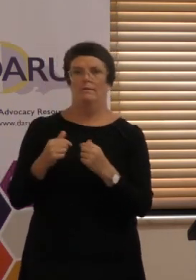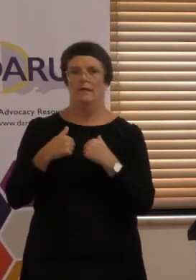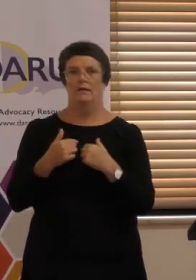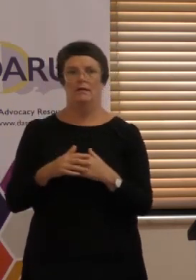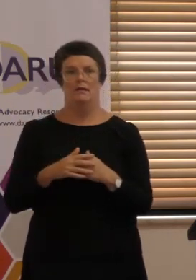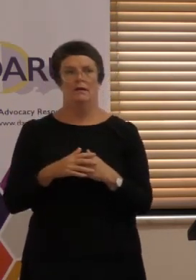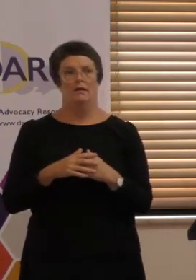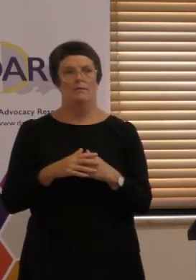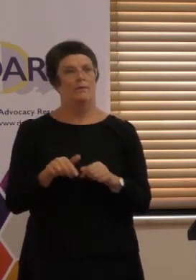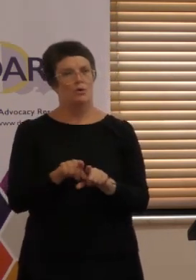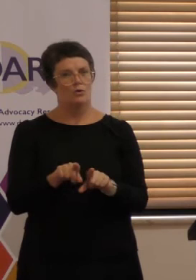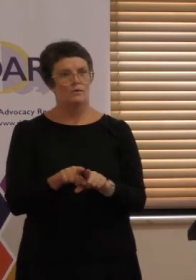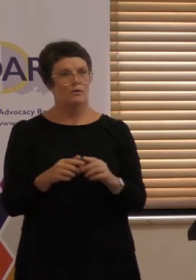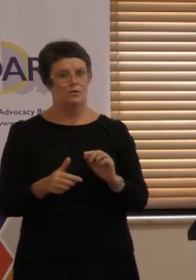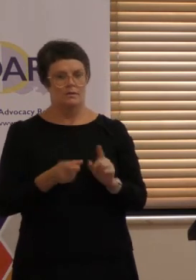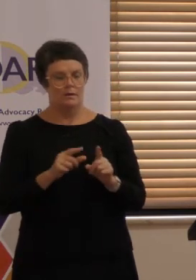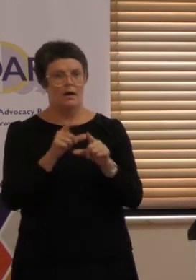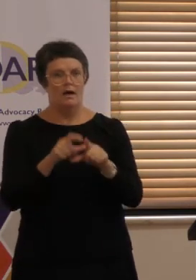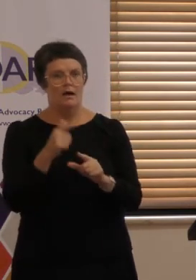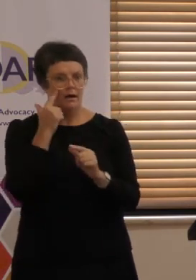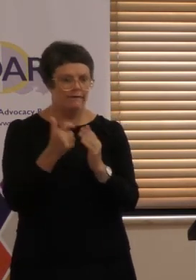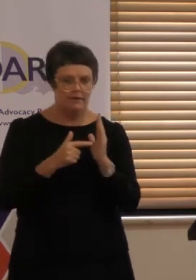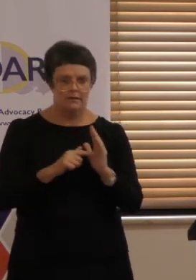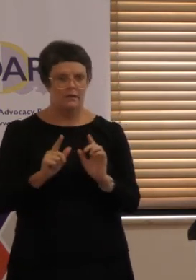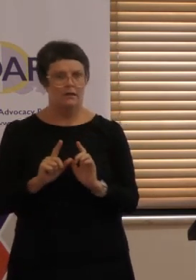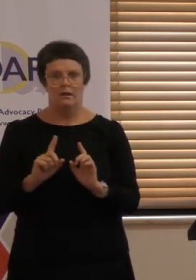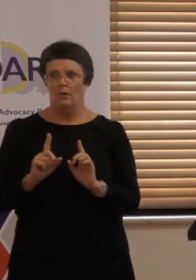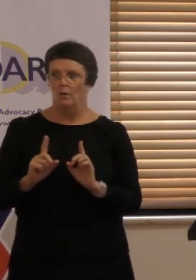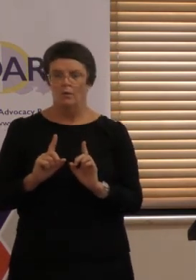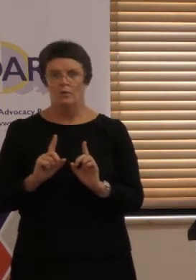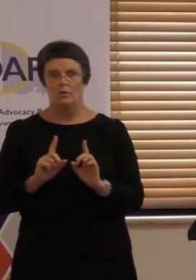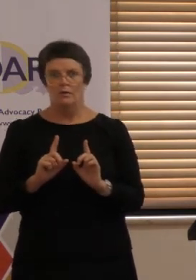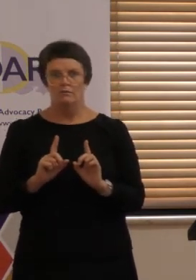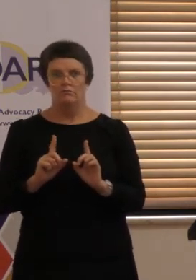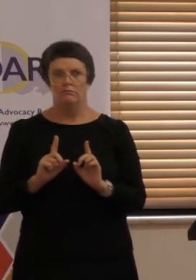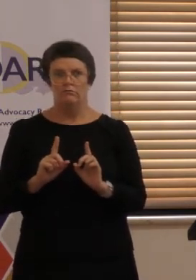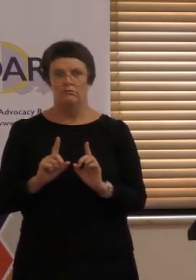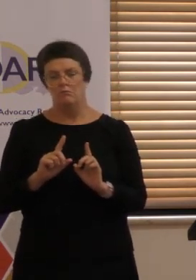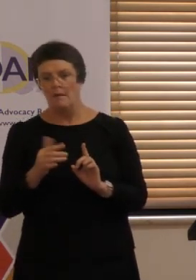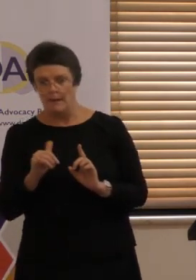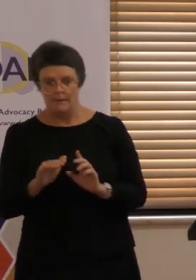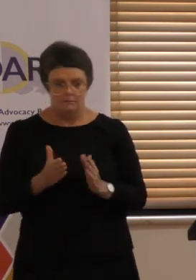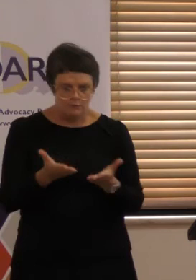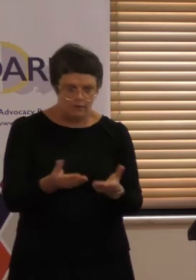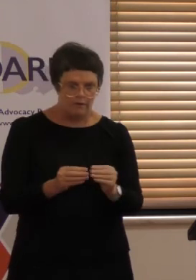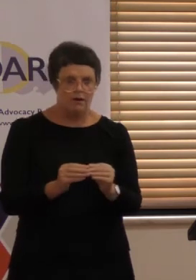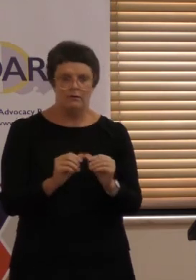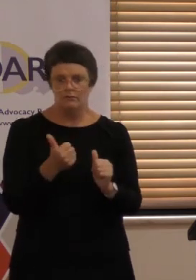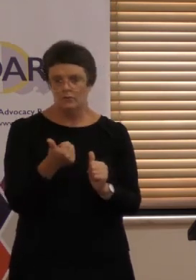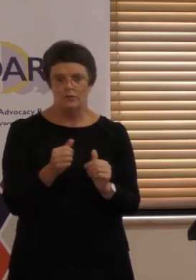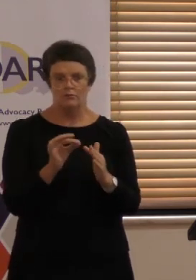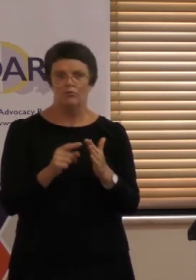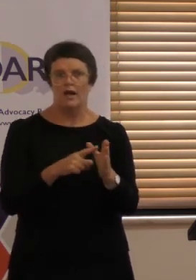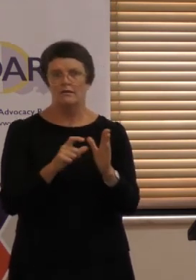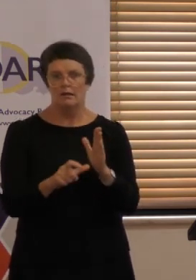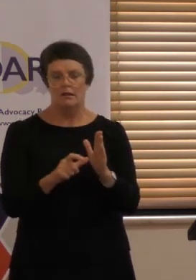aid, because aids can be really good at giving you the practical information you need from a class. But if you are 16